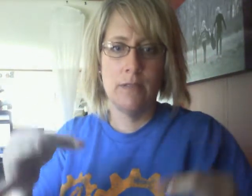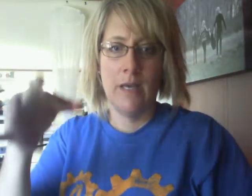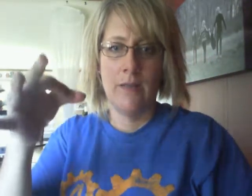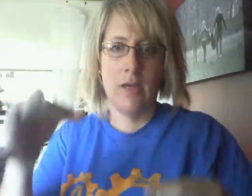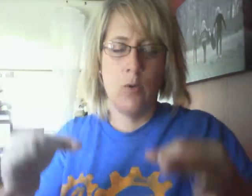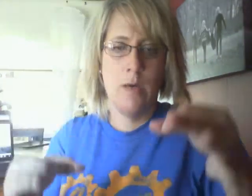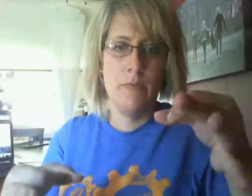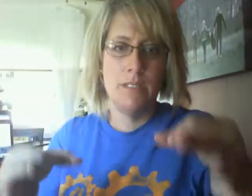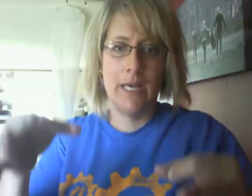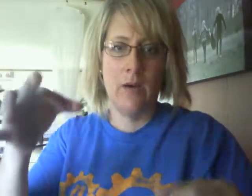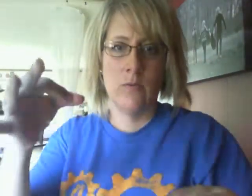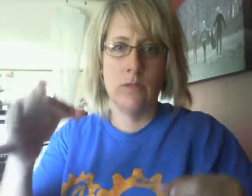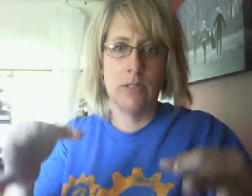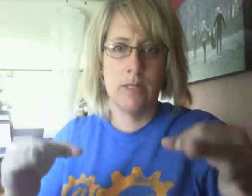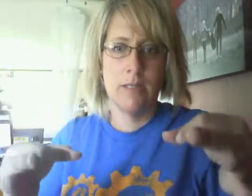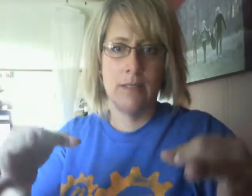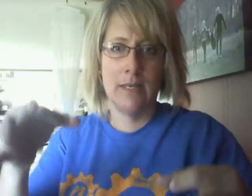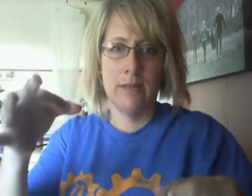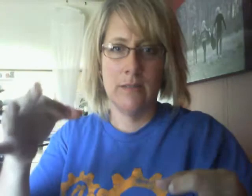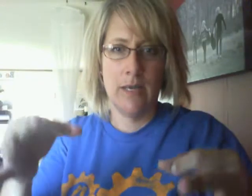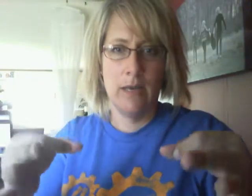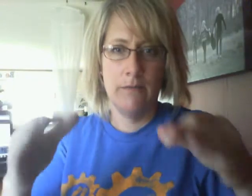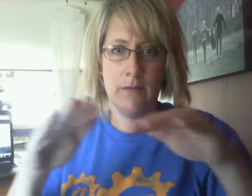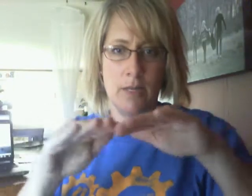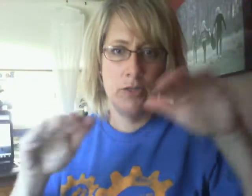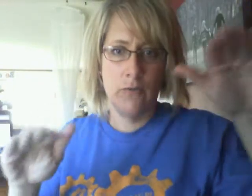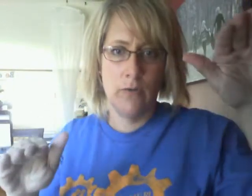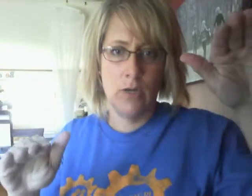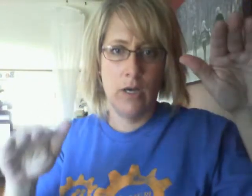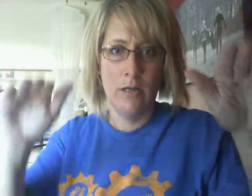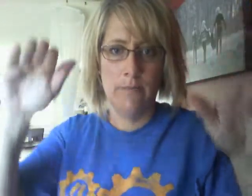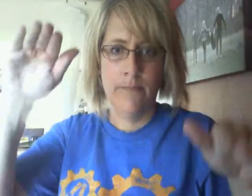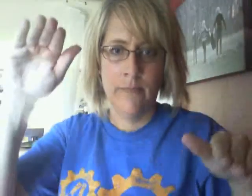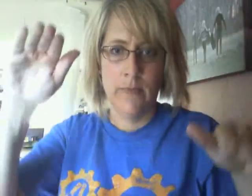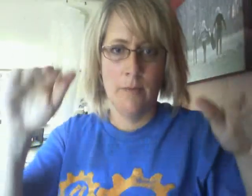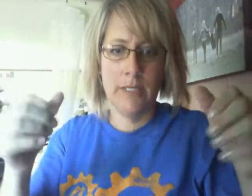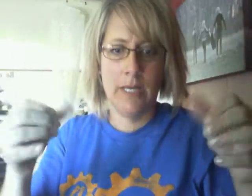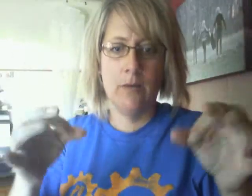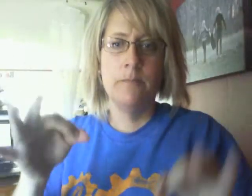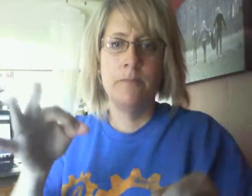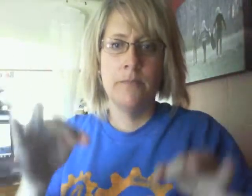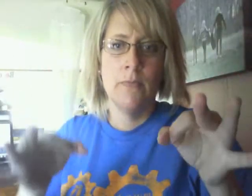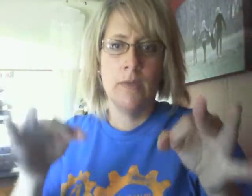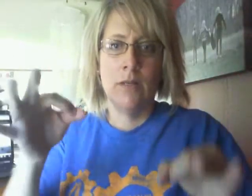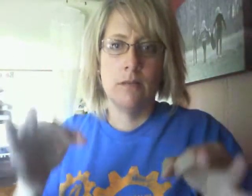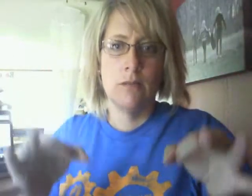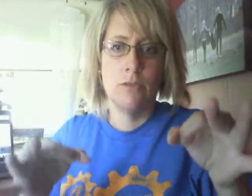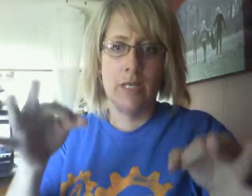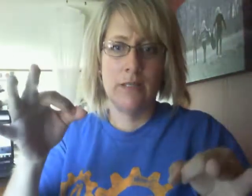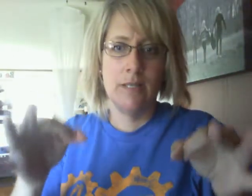and they go up and down, just like the scales they have that they show for law, up and down. So